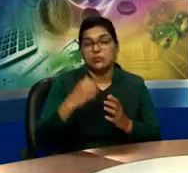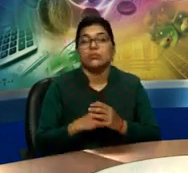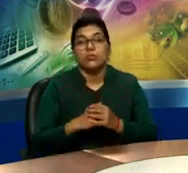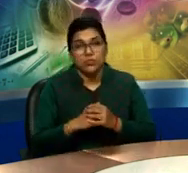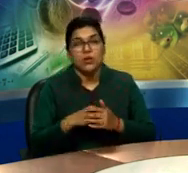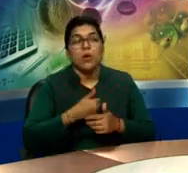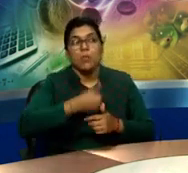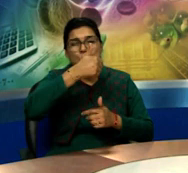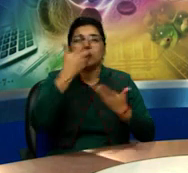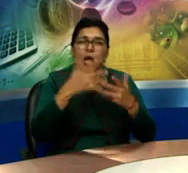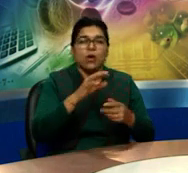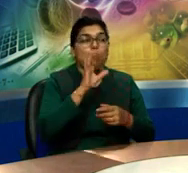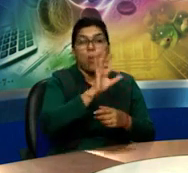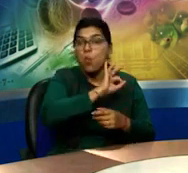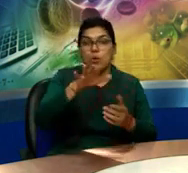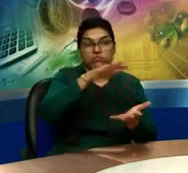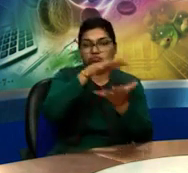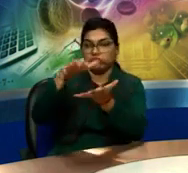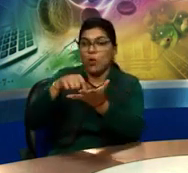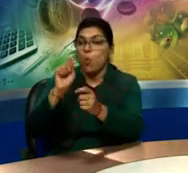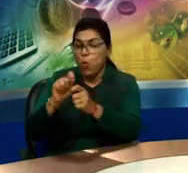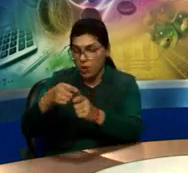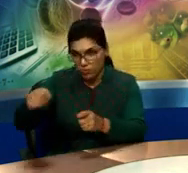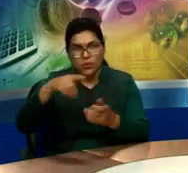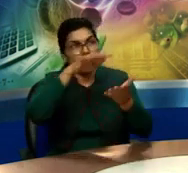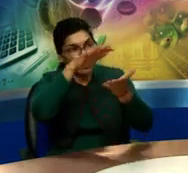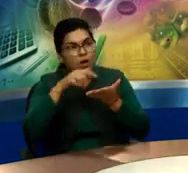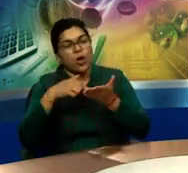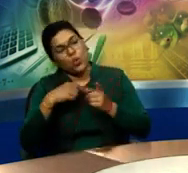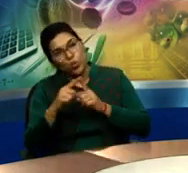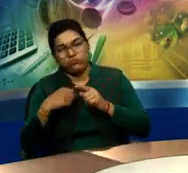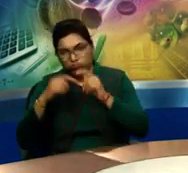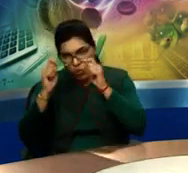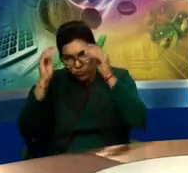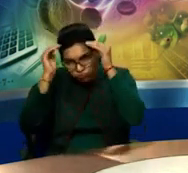The second point is do the task assigned to you.